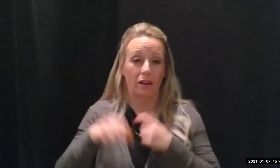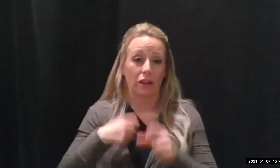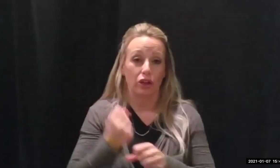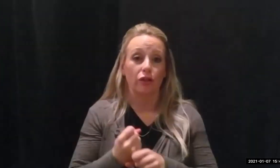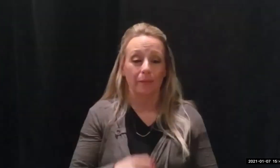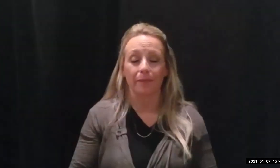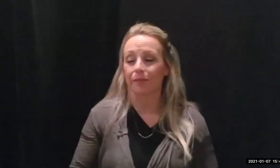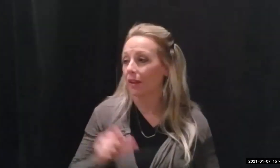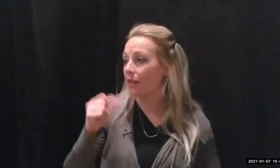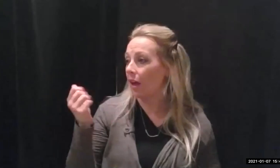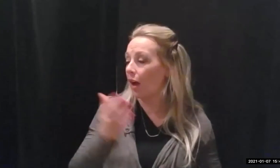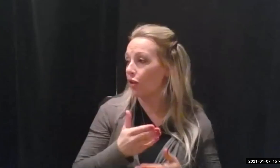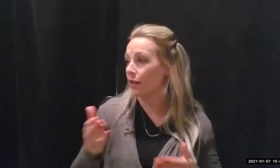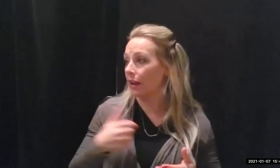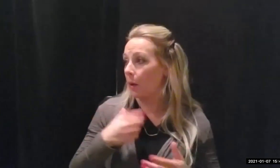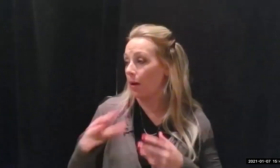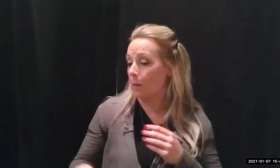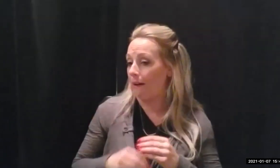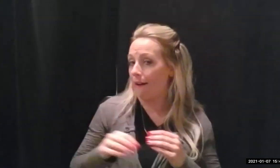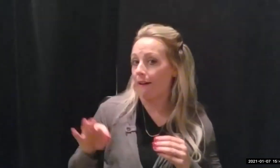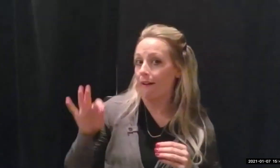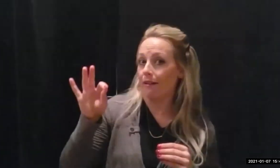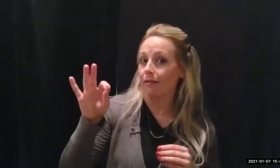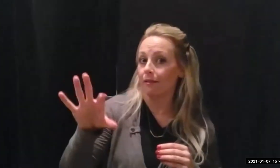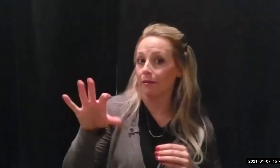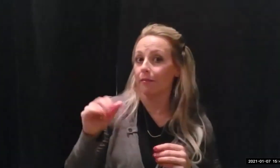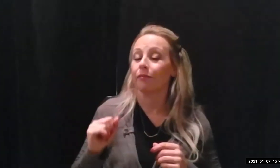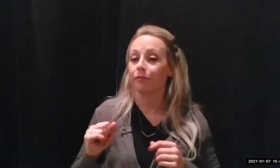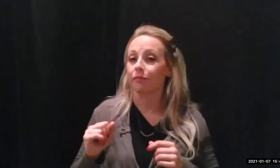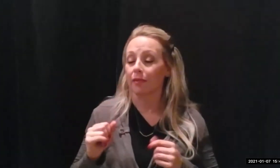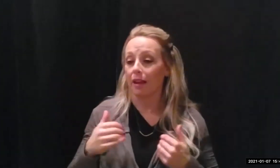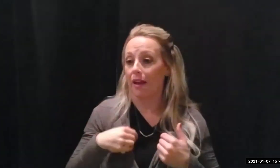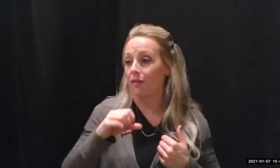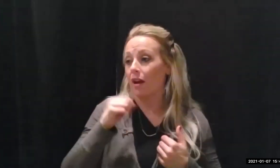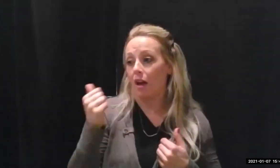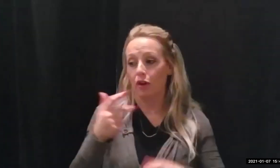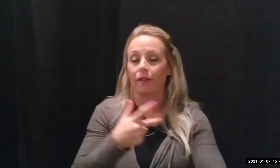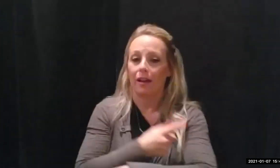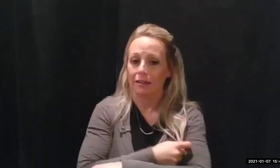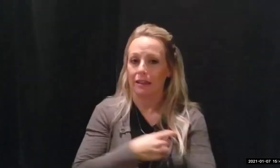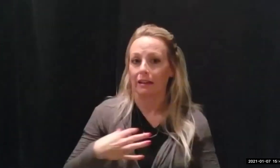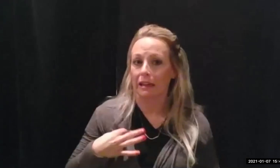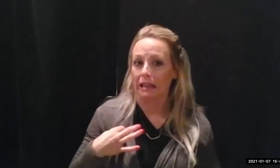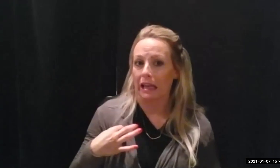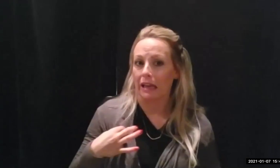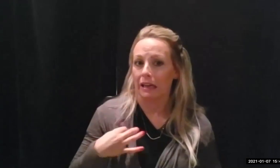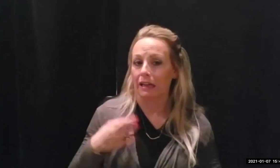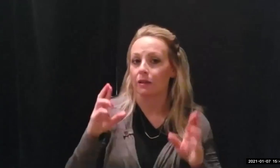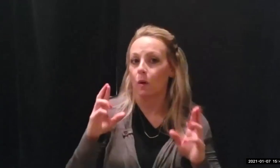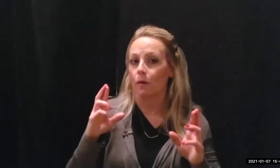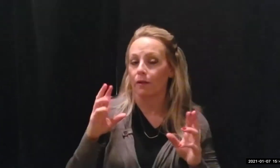The other thing that I would just add on to that is there are other vaccine candidates that hopefully will be coming up